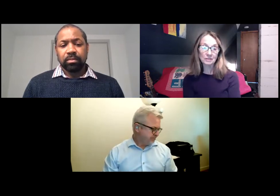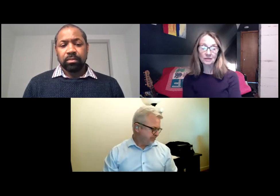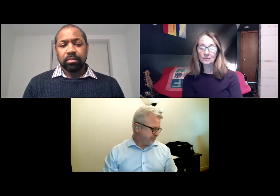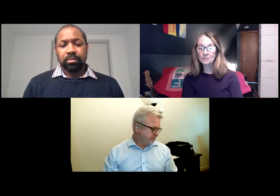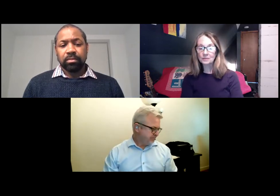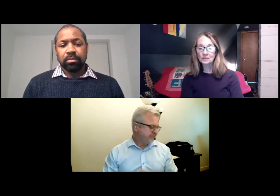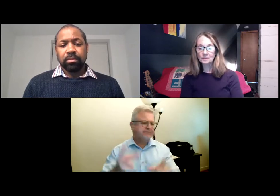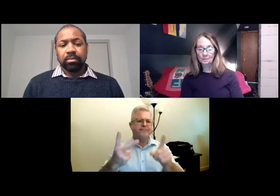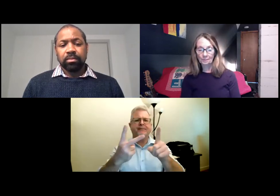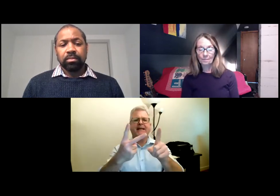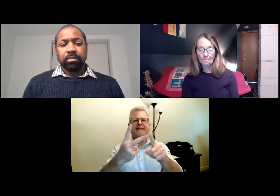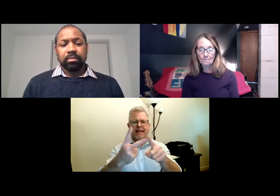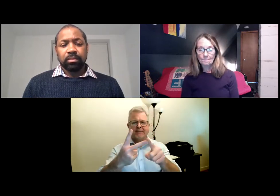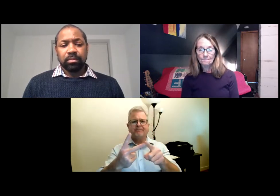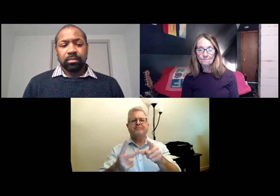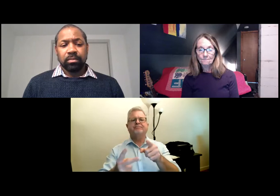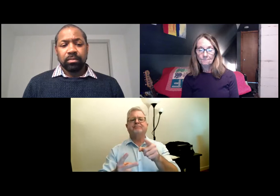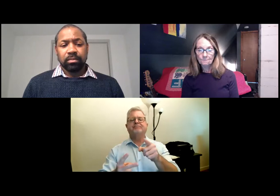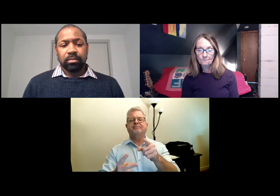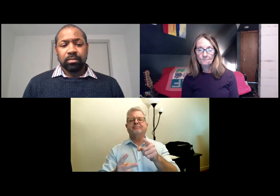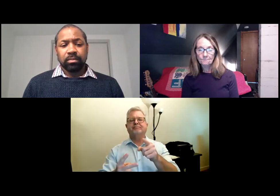constituents in the deaf community.